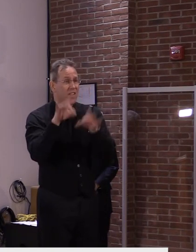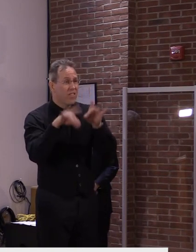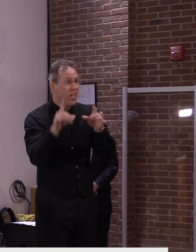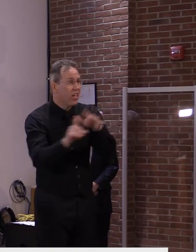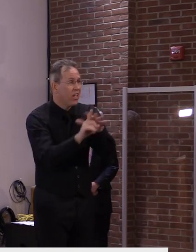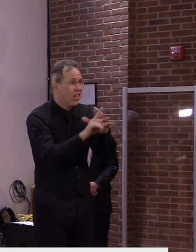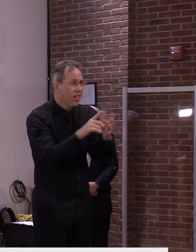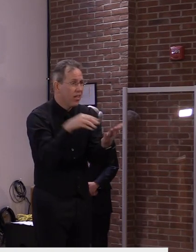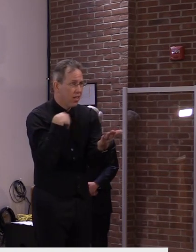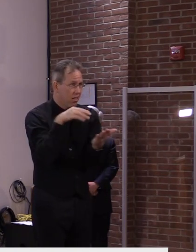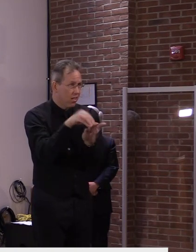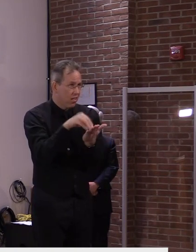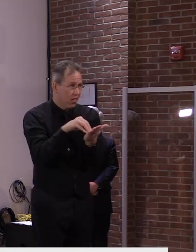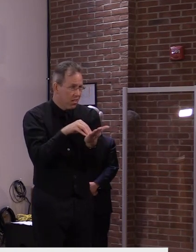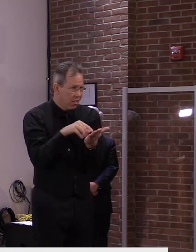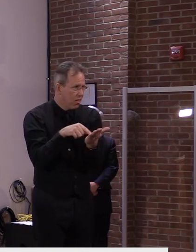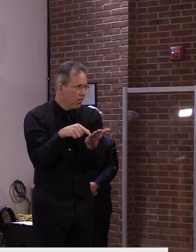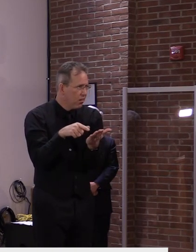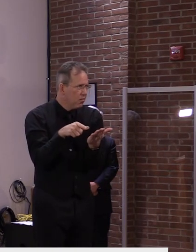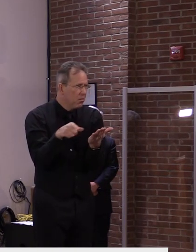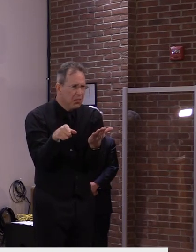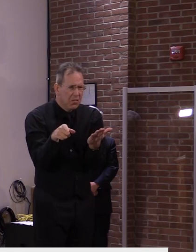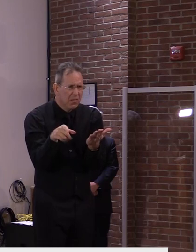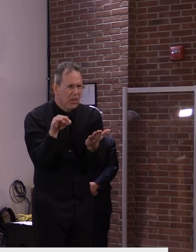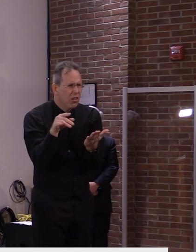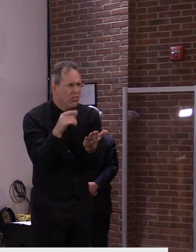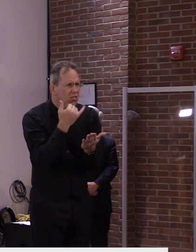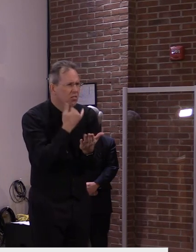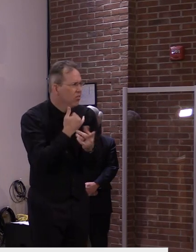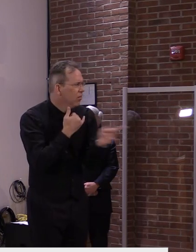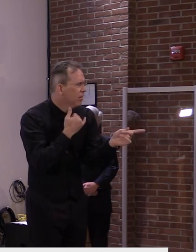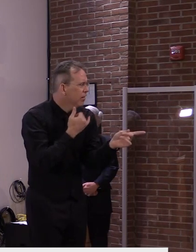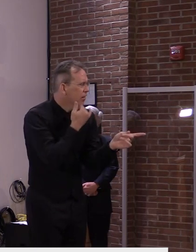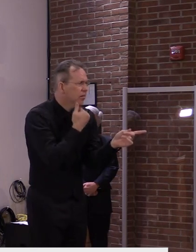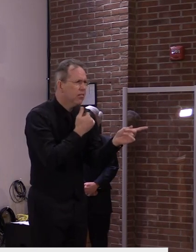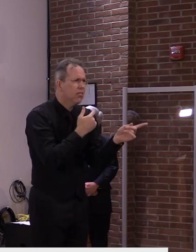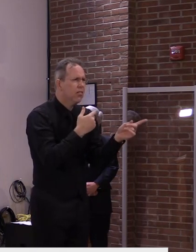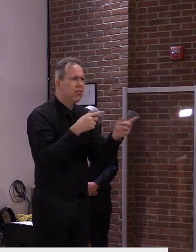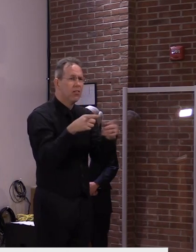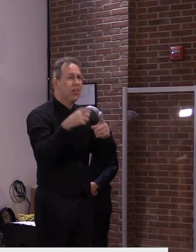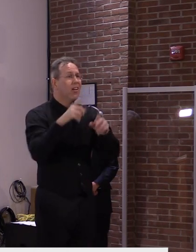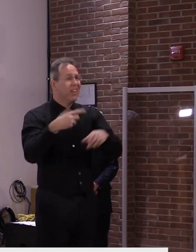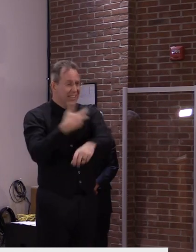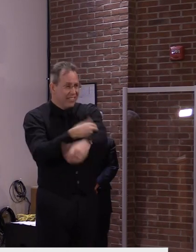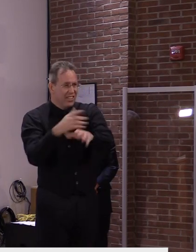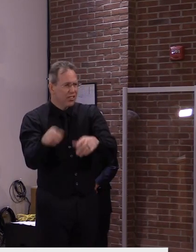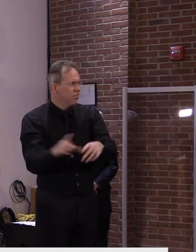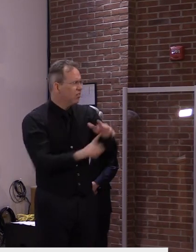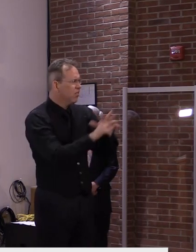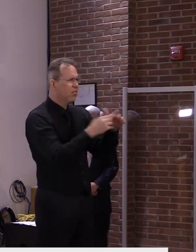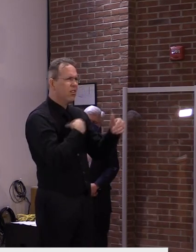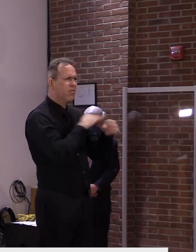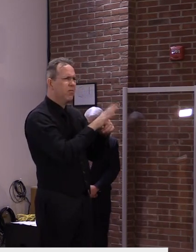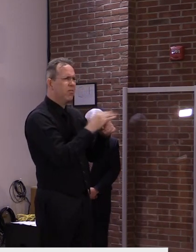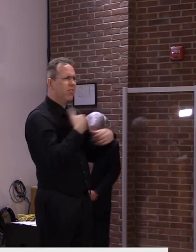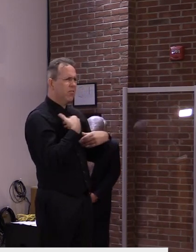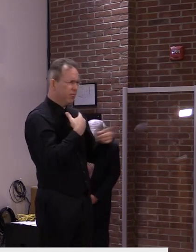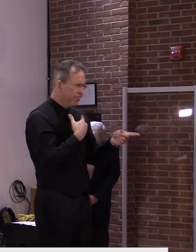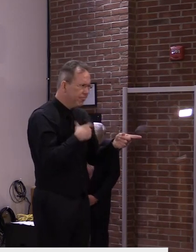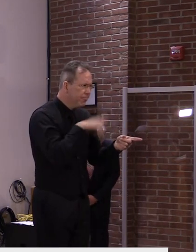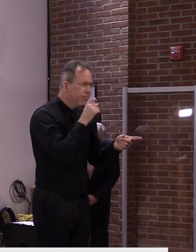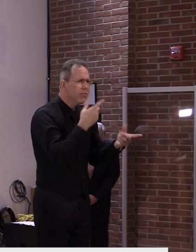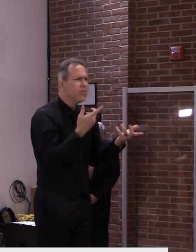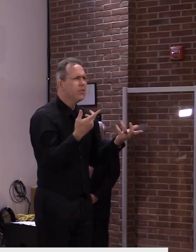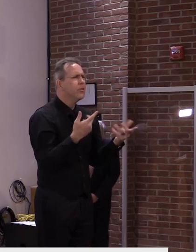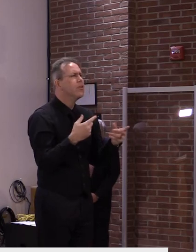history of being vaccinated. And most of those, it was between the first dose and the second dose. So it was a